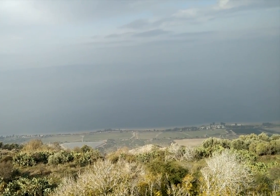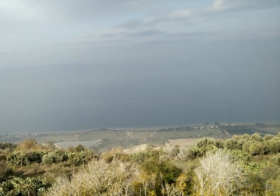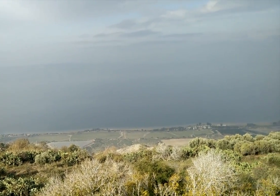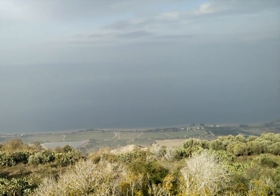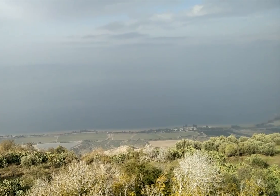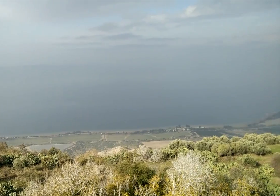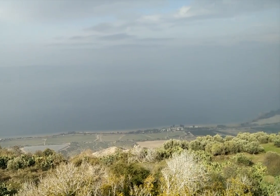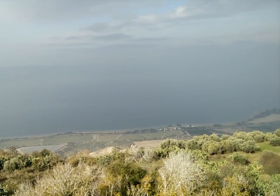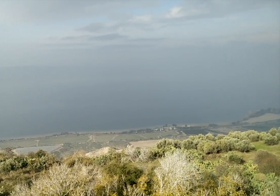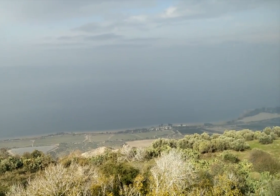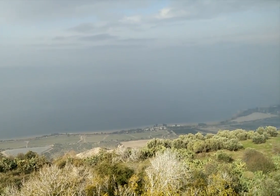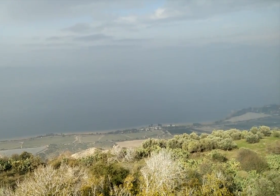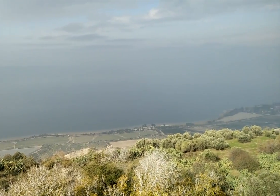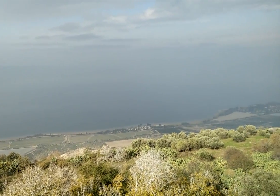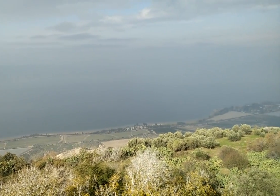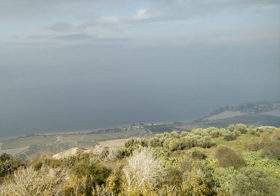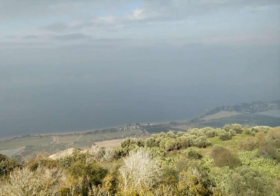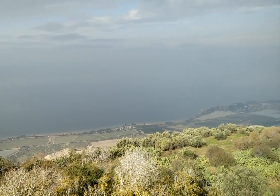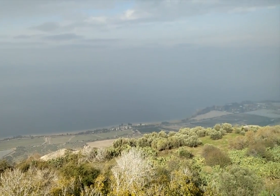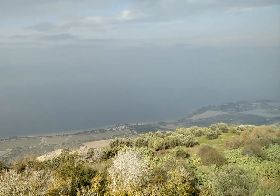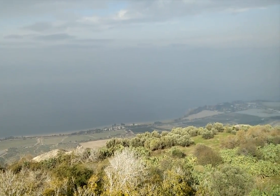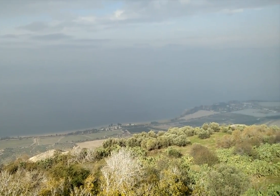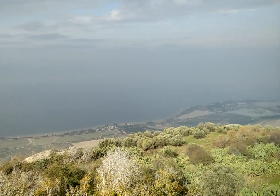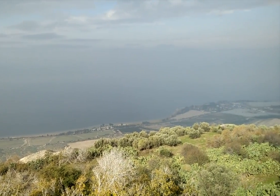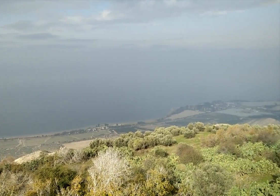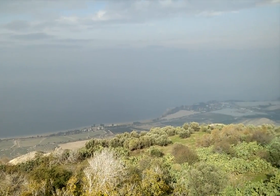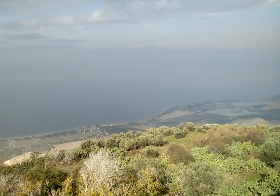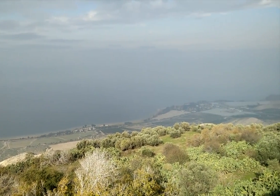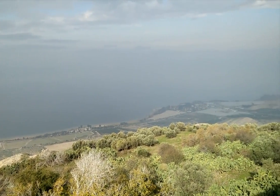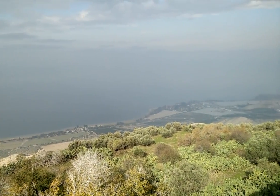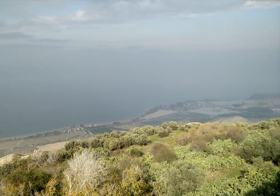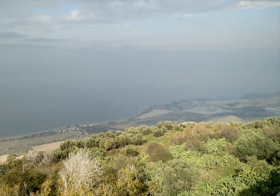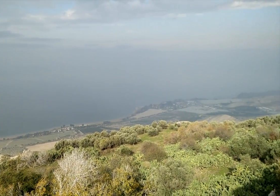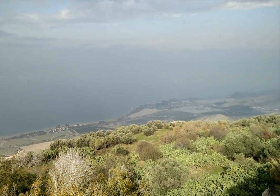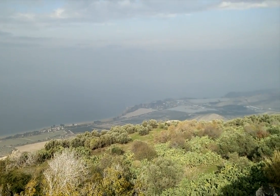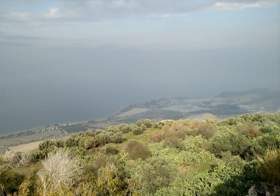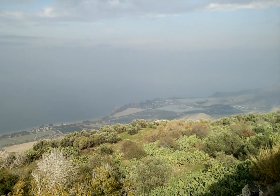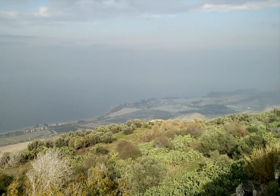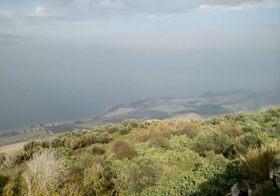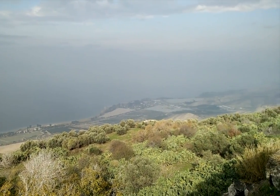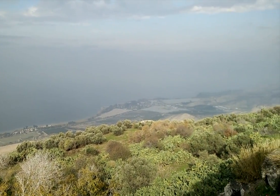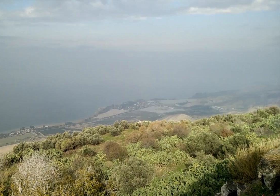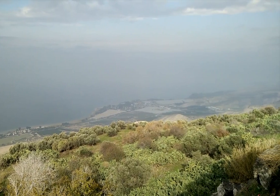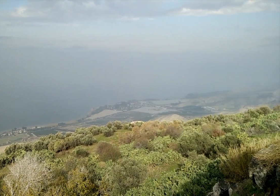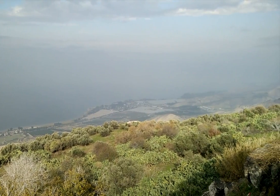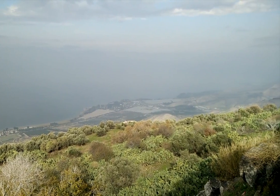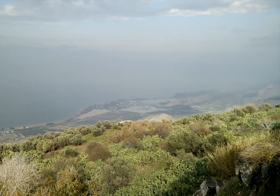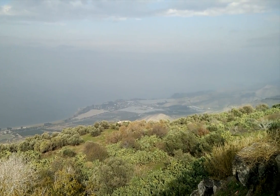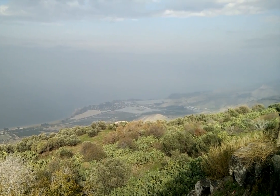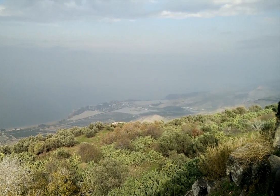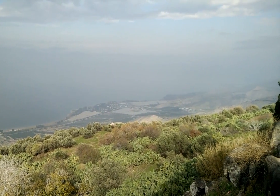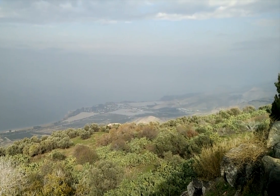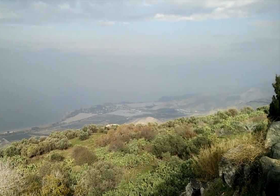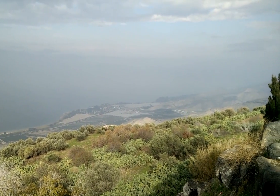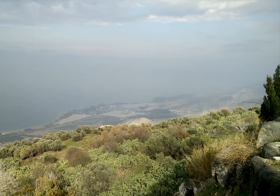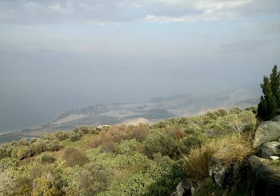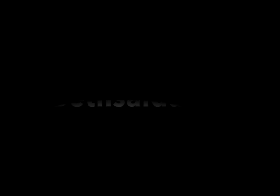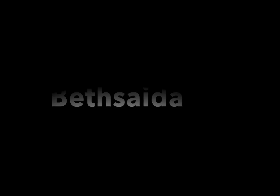The day we were there, very overcast. You can kind of make it out beyond the shoreline there.